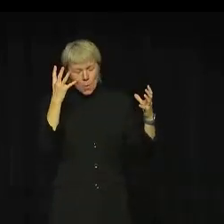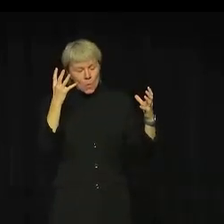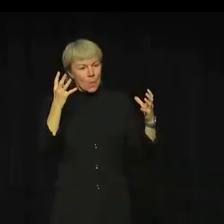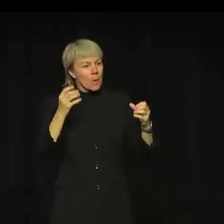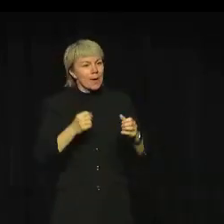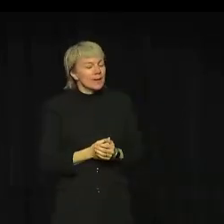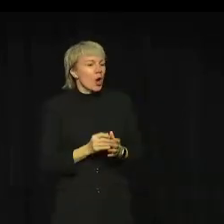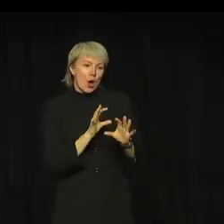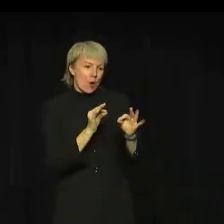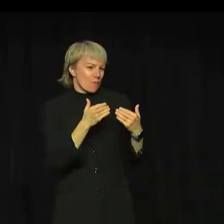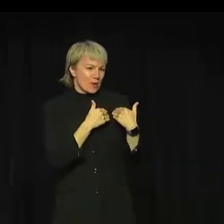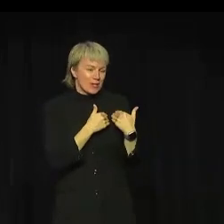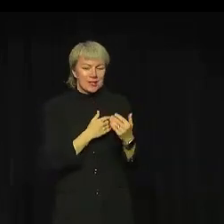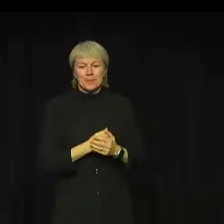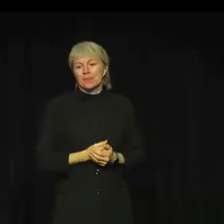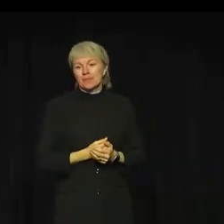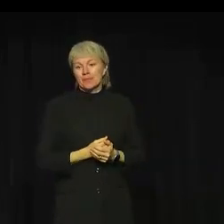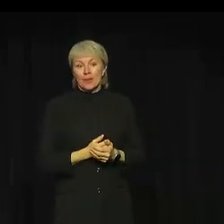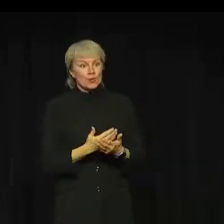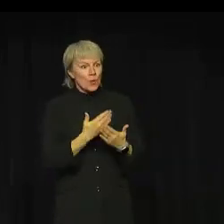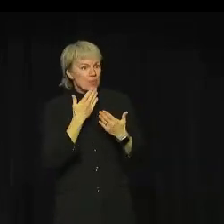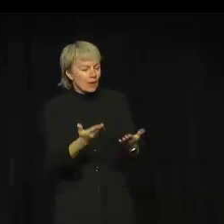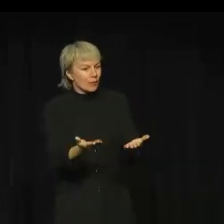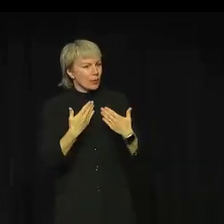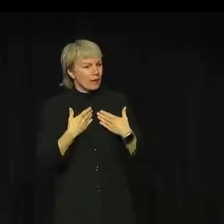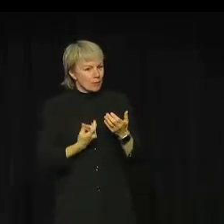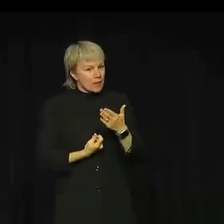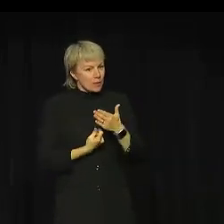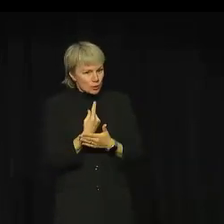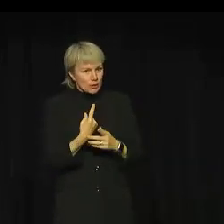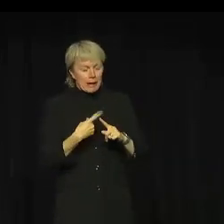Rights Commission for this wonderful and yet terrifying opportunity.